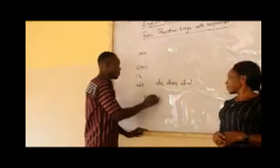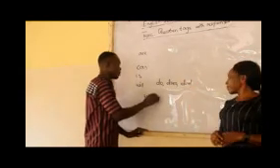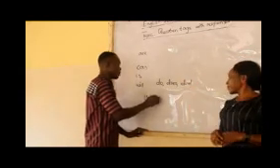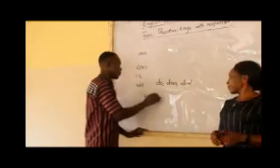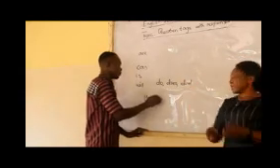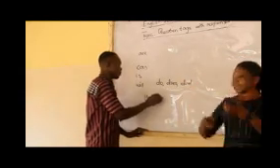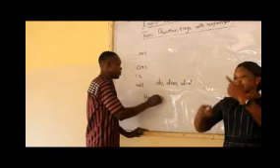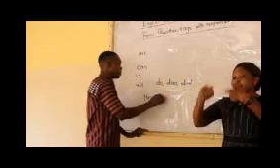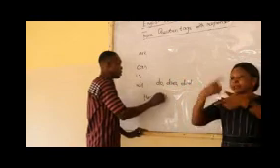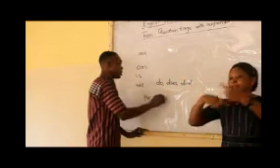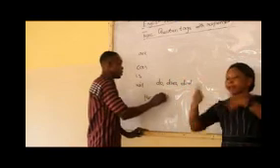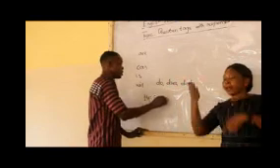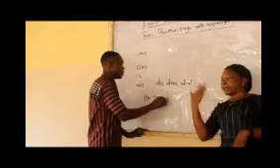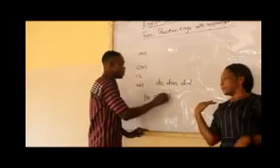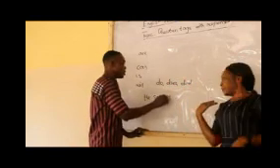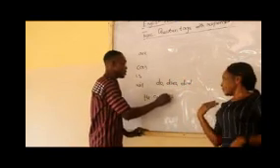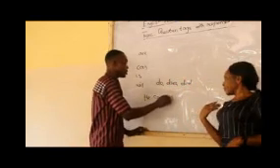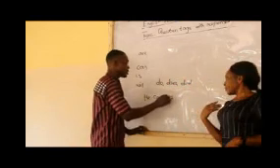came